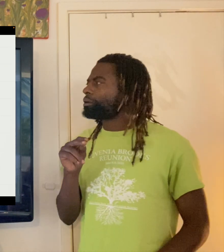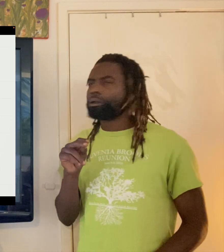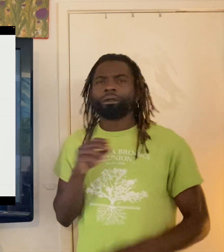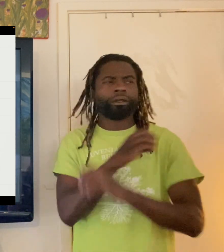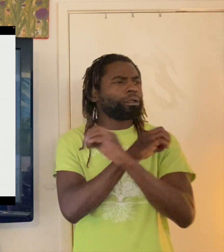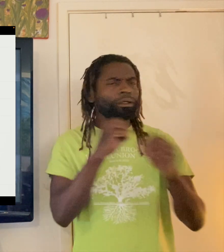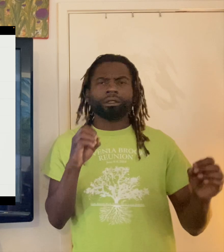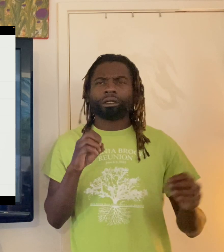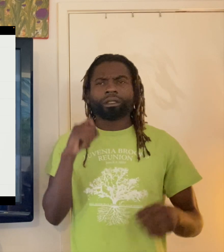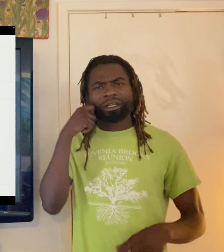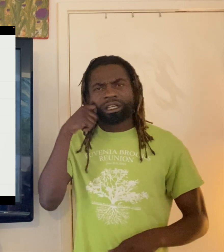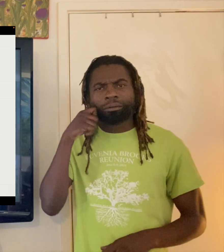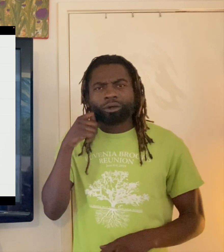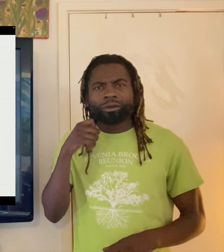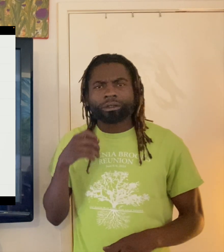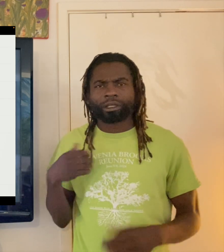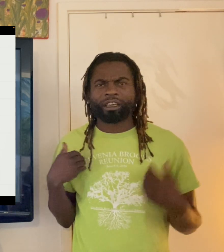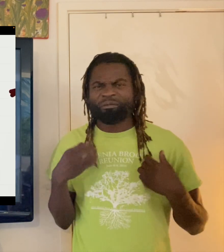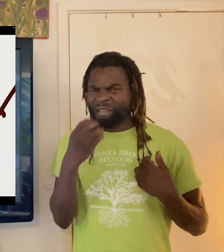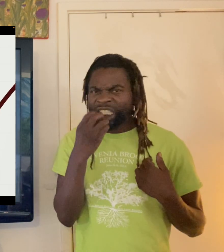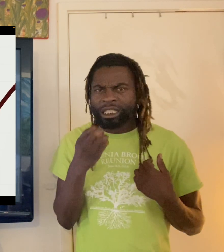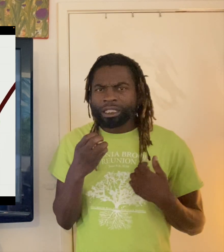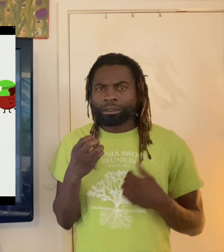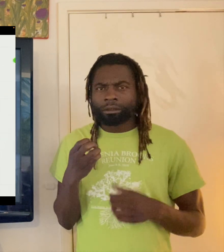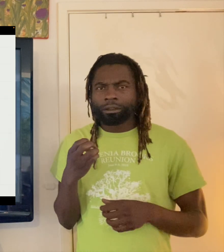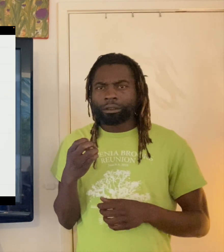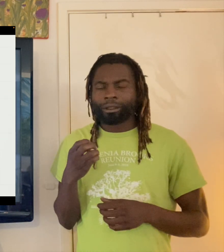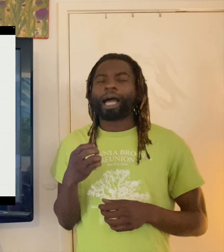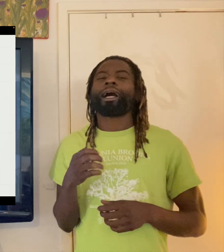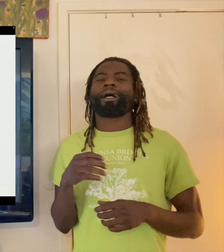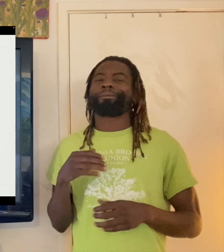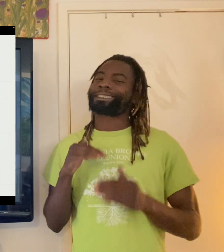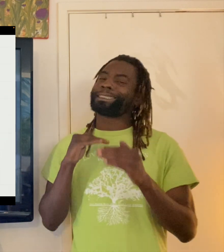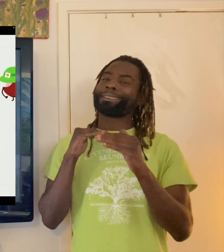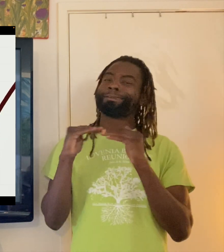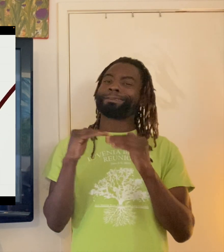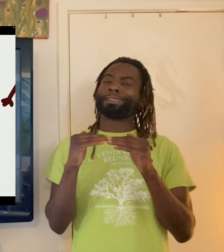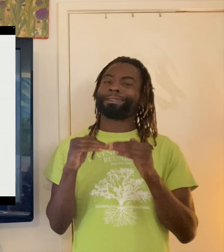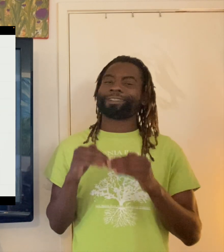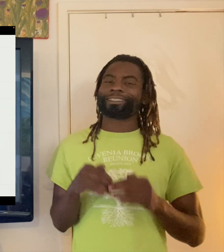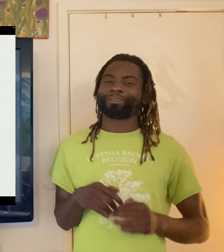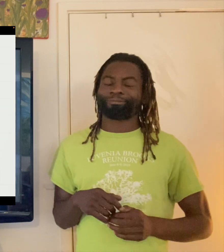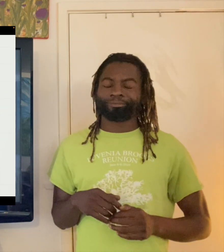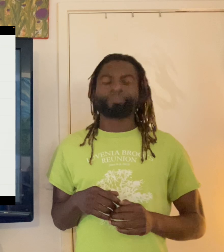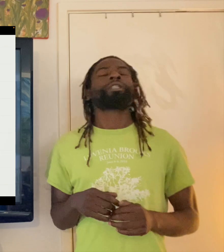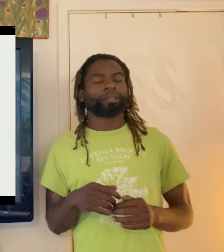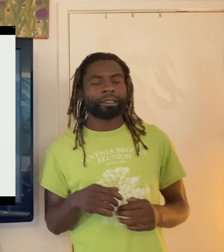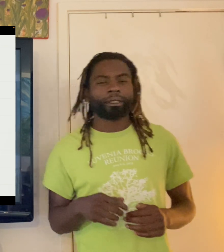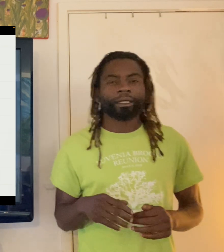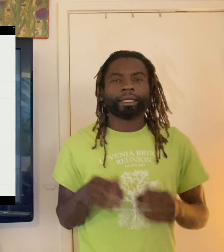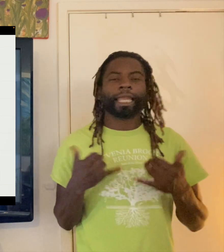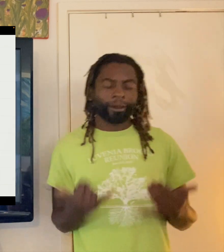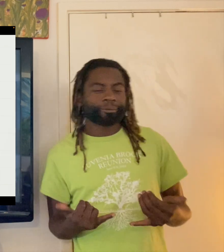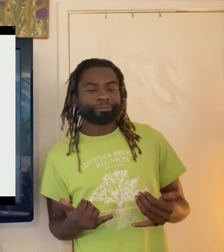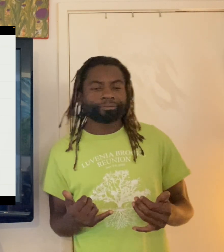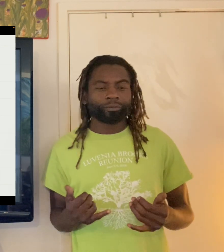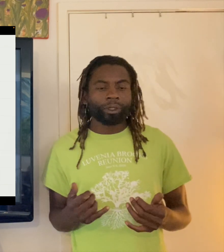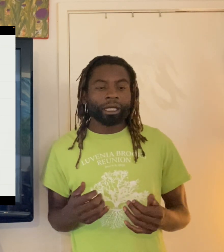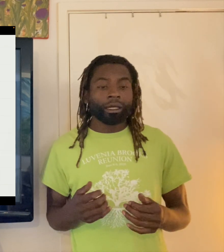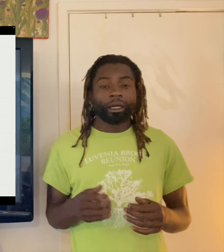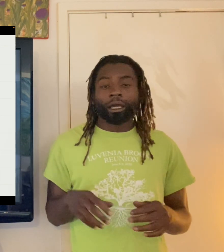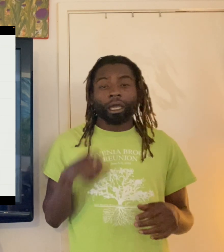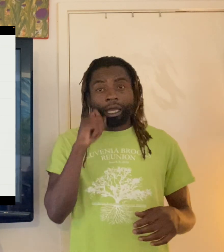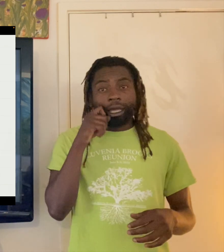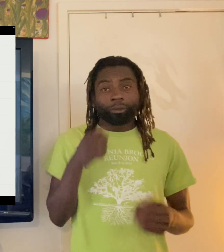apples have a bite? Oh, well, we have to fix that. As I was saying, all of the apples with the bites